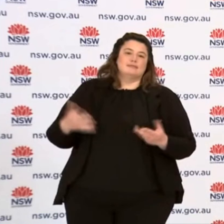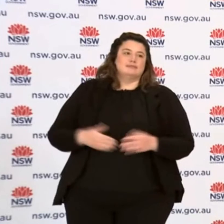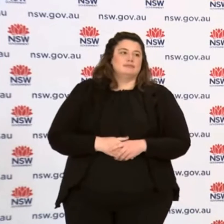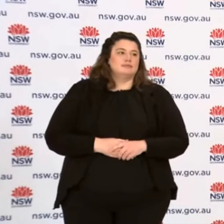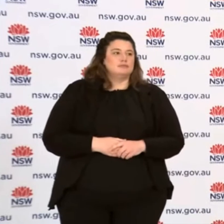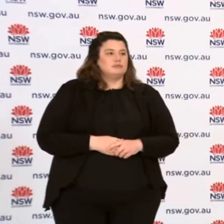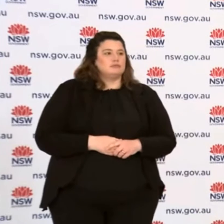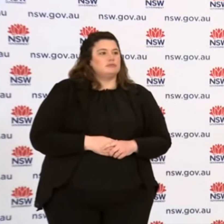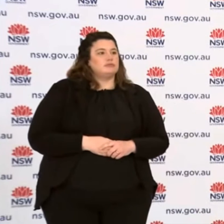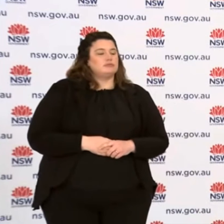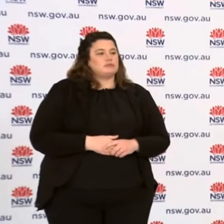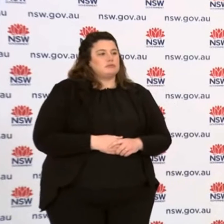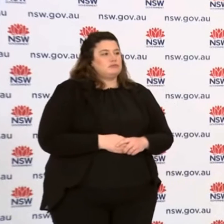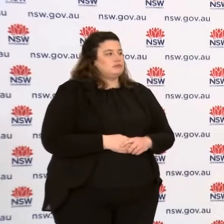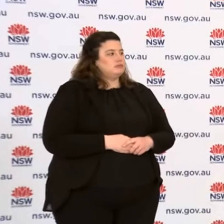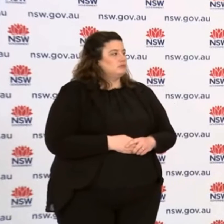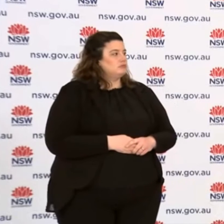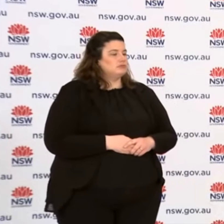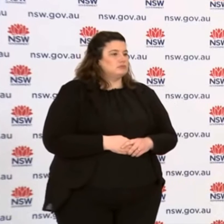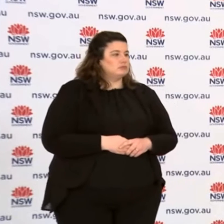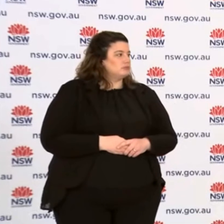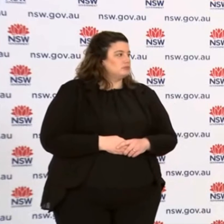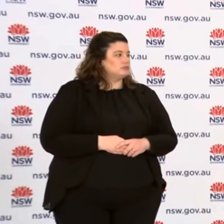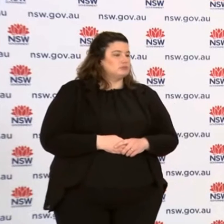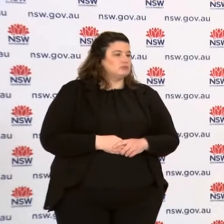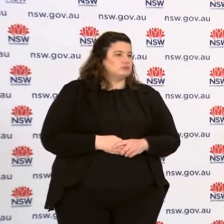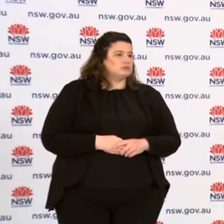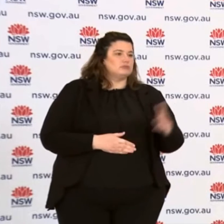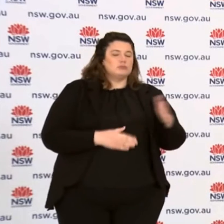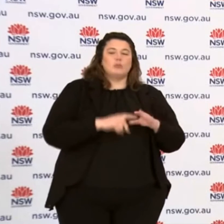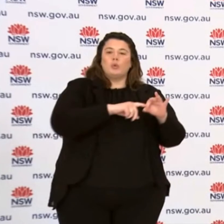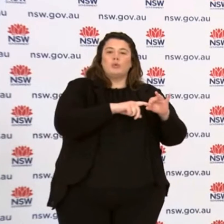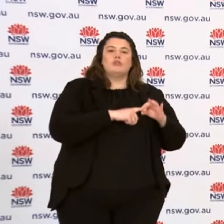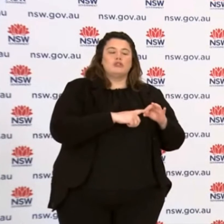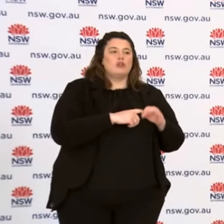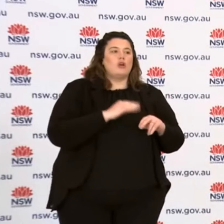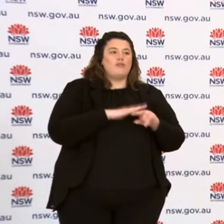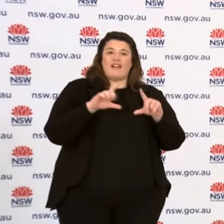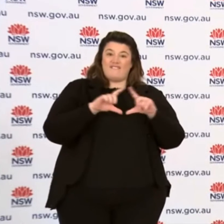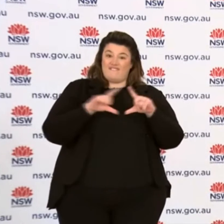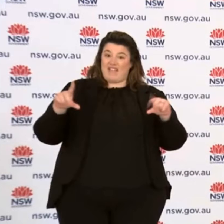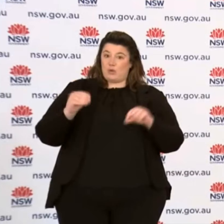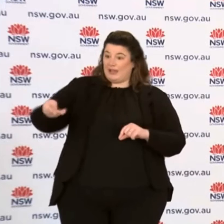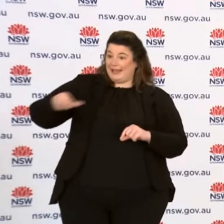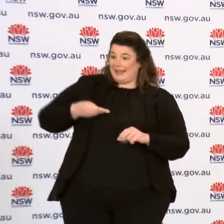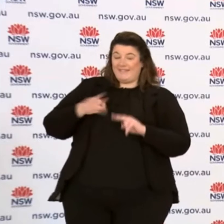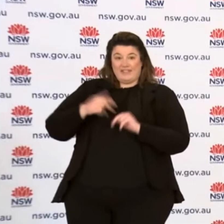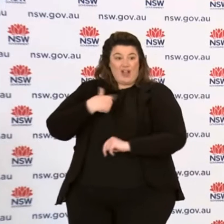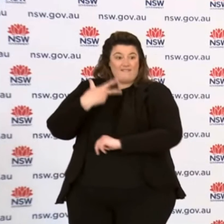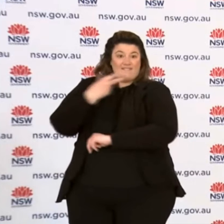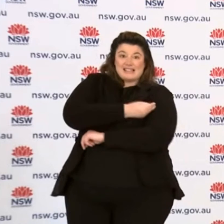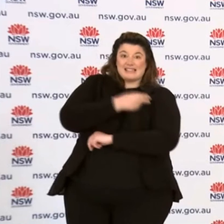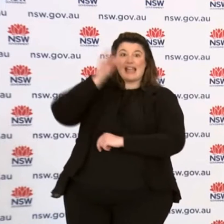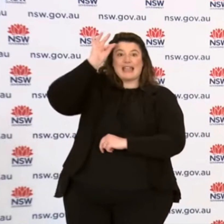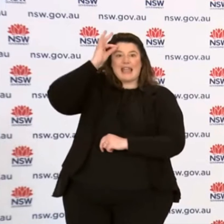Minister, sorry, reports yes. about... sorry, guys, I'll come back to Lizzie next, sorry. Reports about vouchers for vaccinations involving councils and